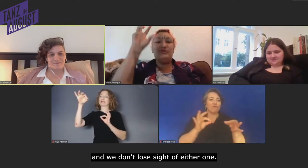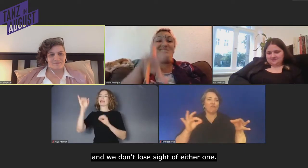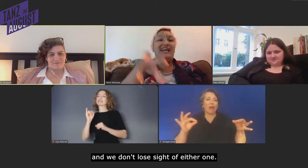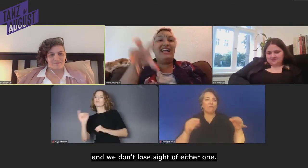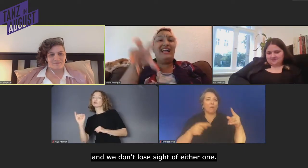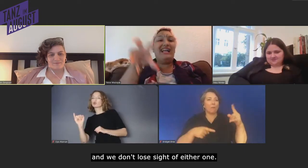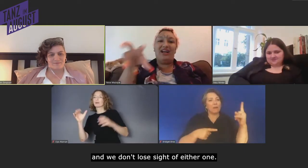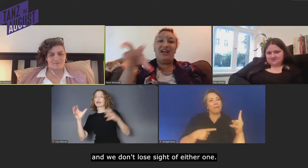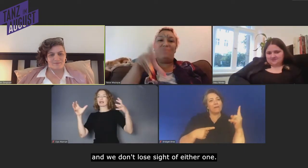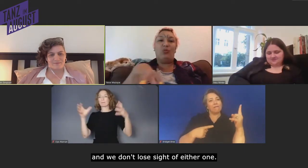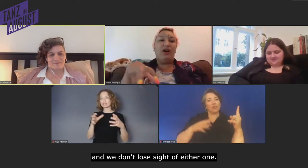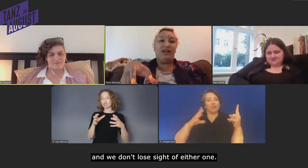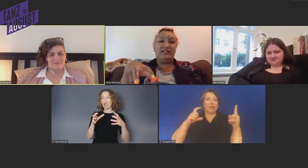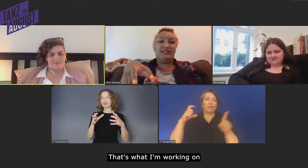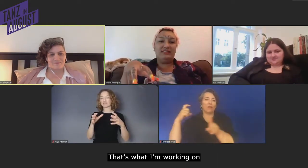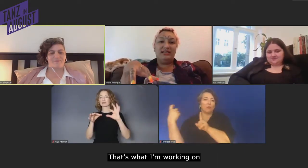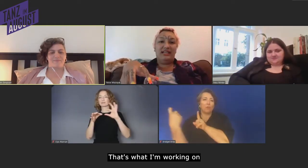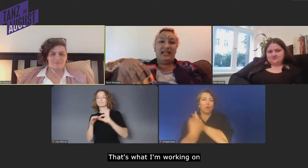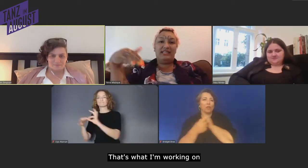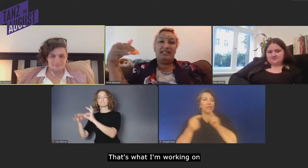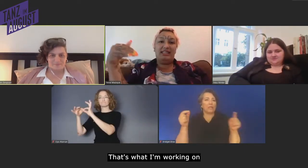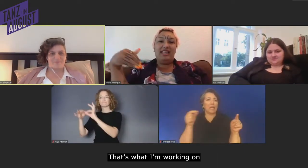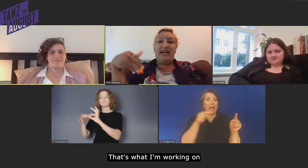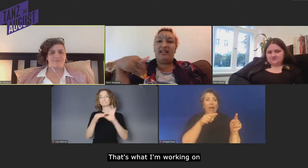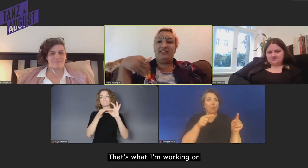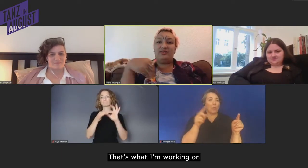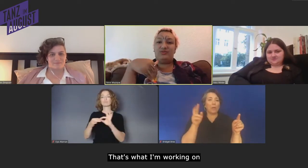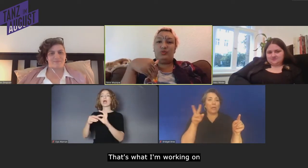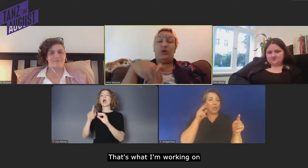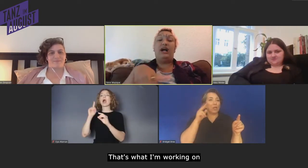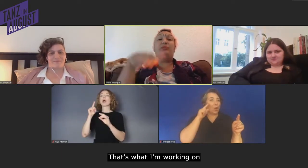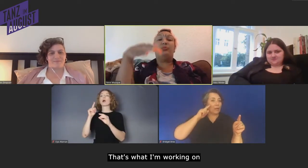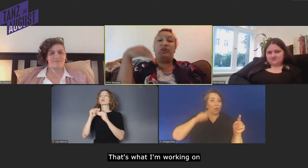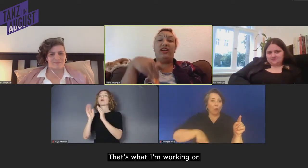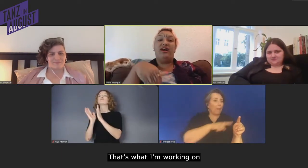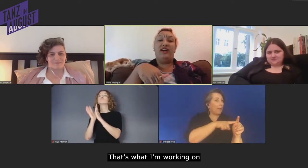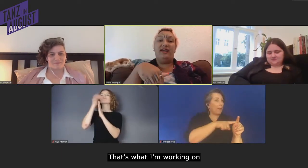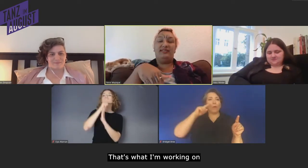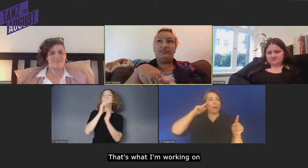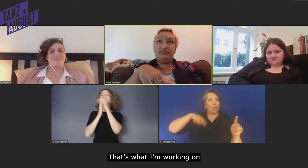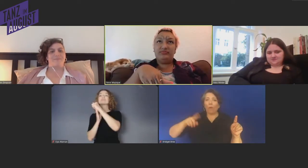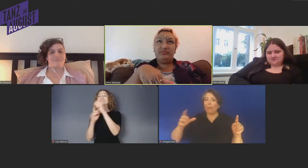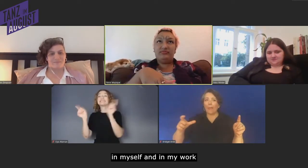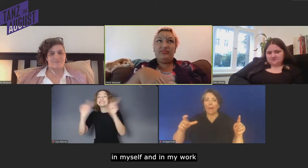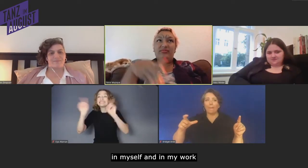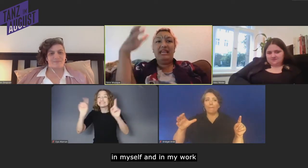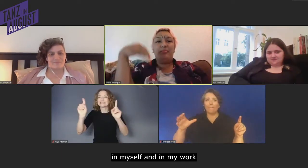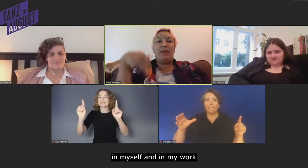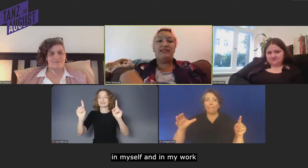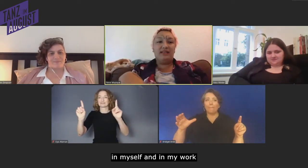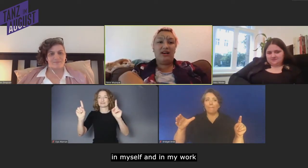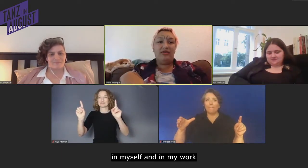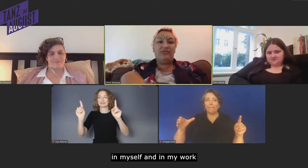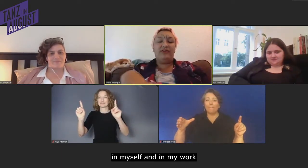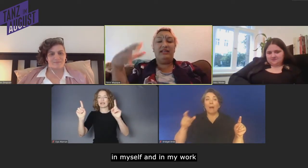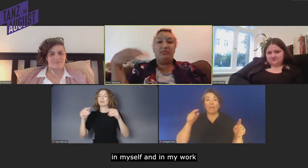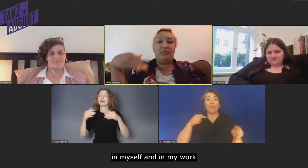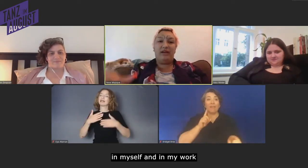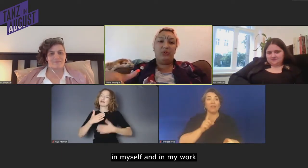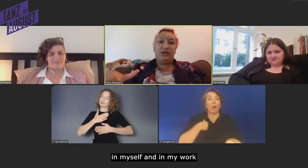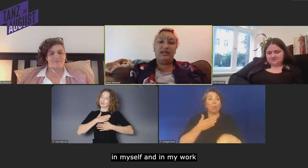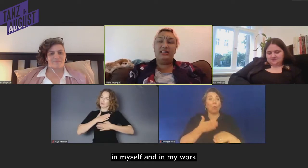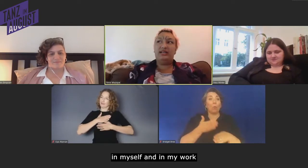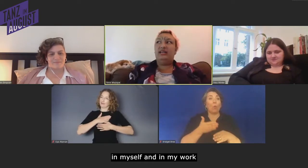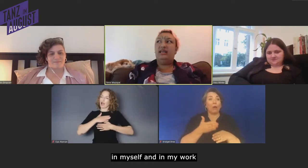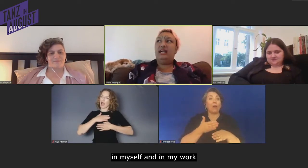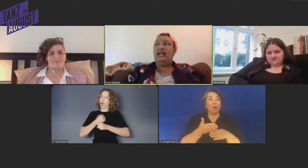lose sight of either one. I think that is what I'm working on in myself and in my